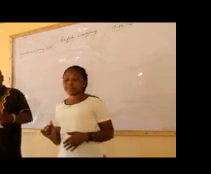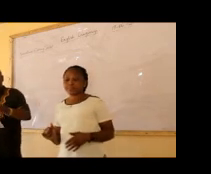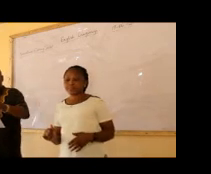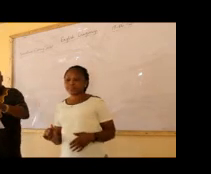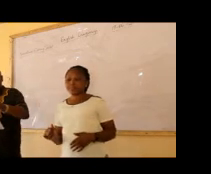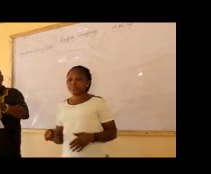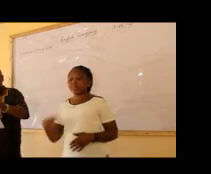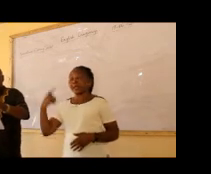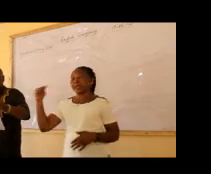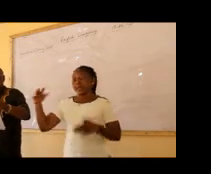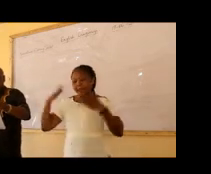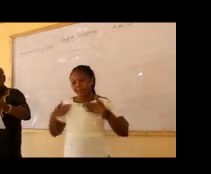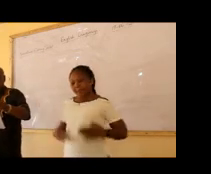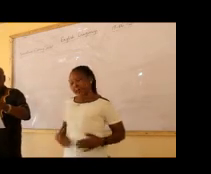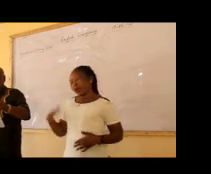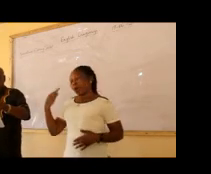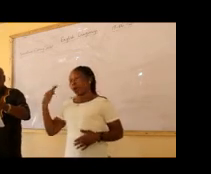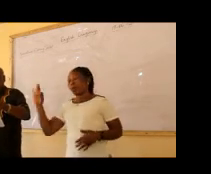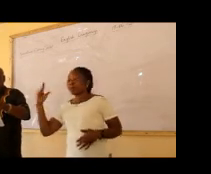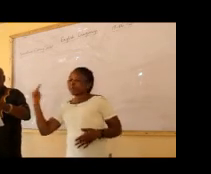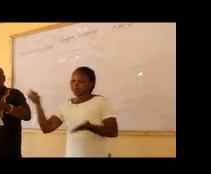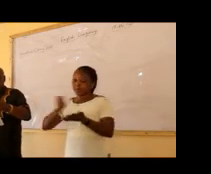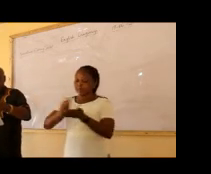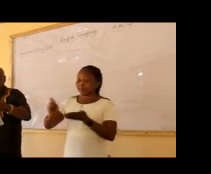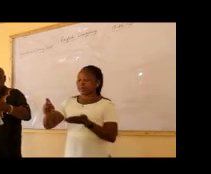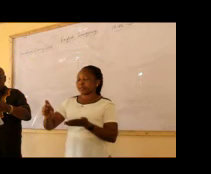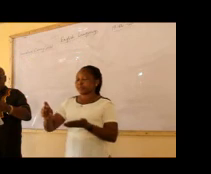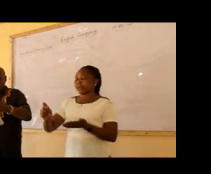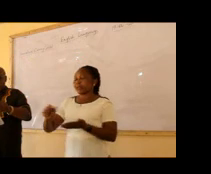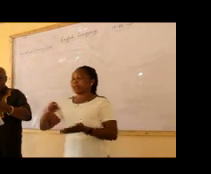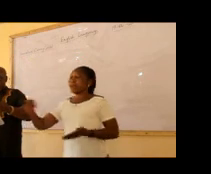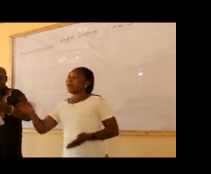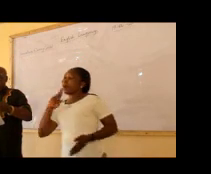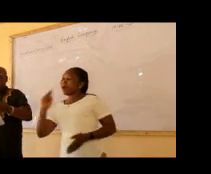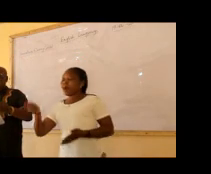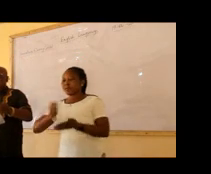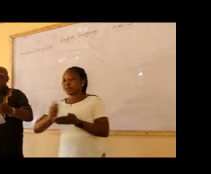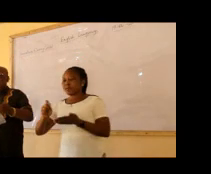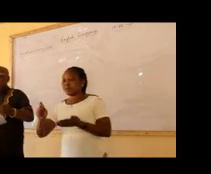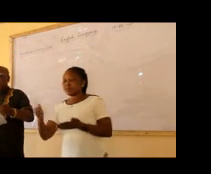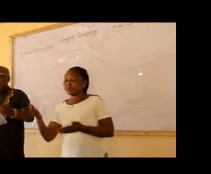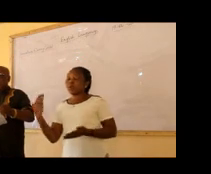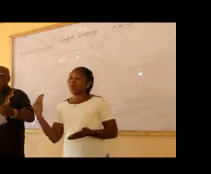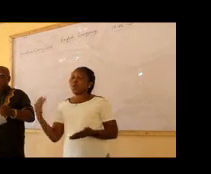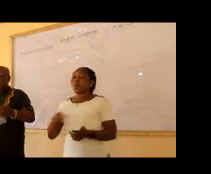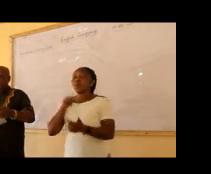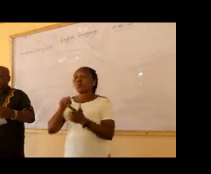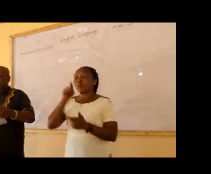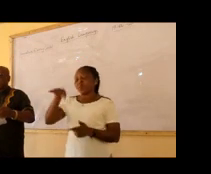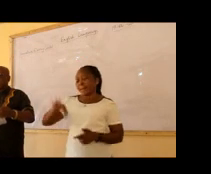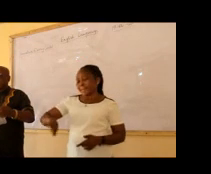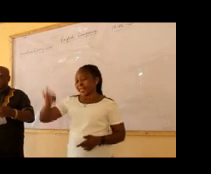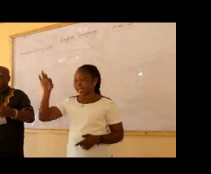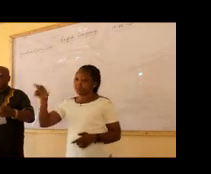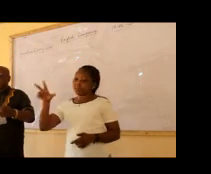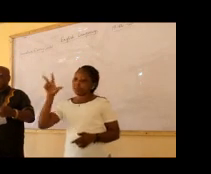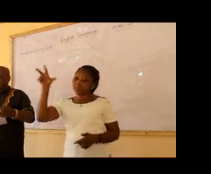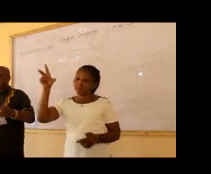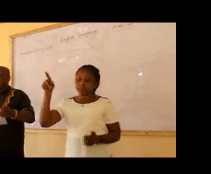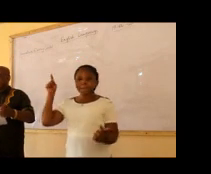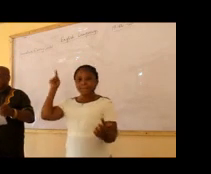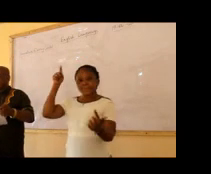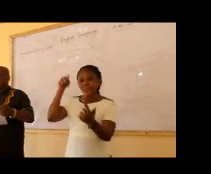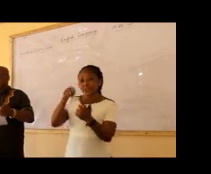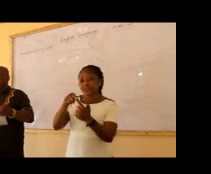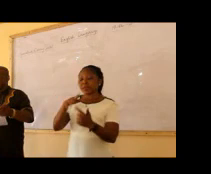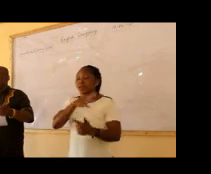Now, the body of the essay are written. When you pick 3 points and